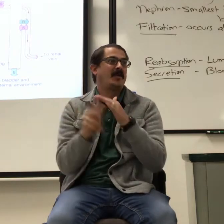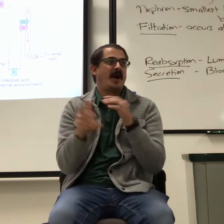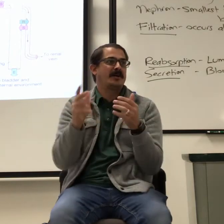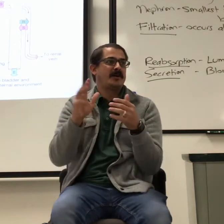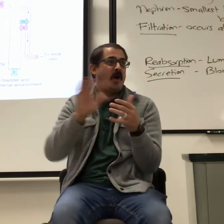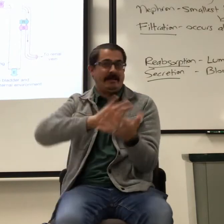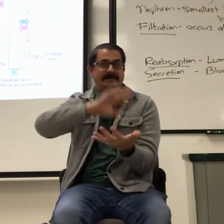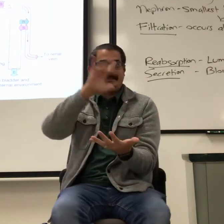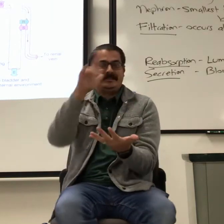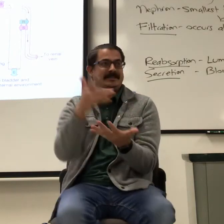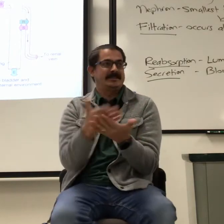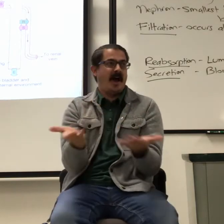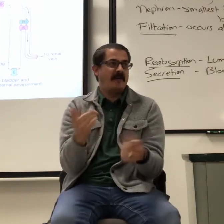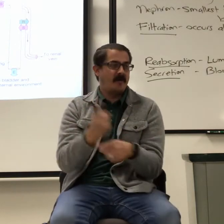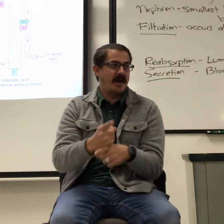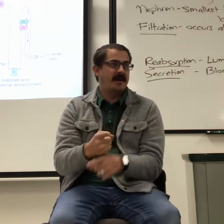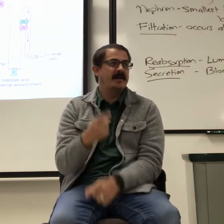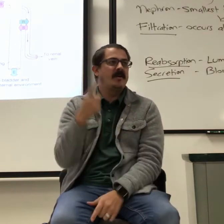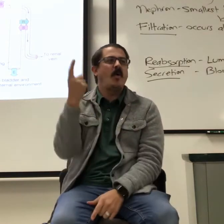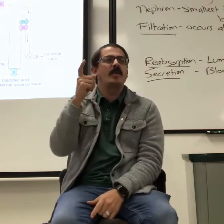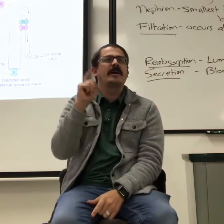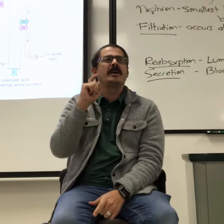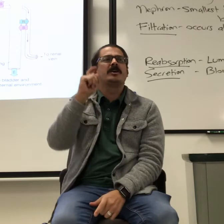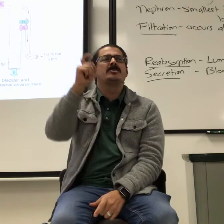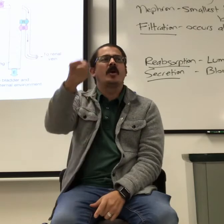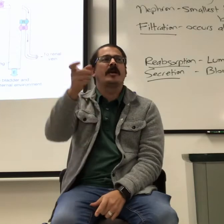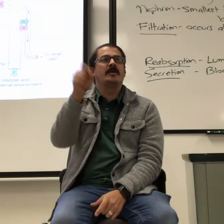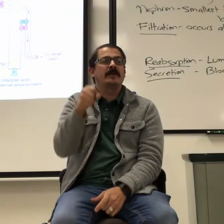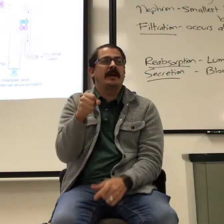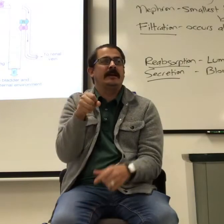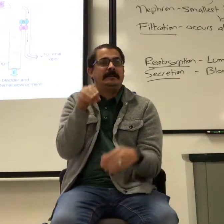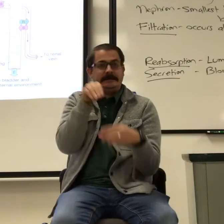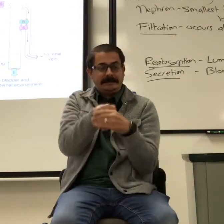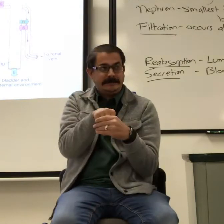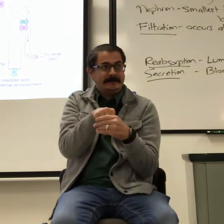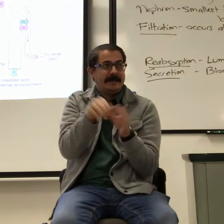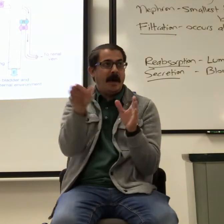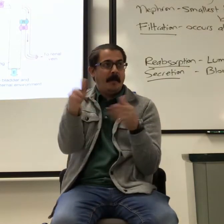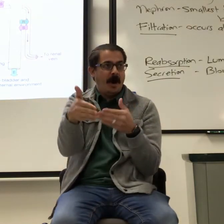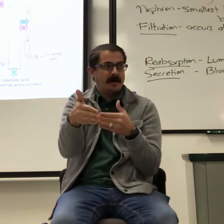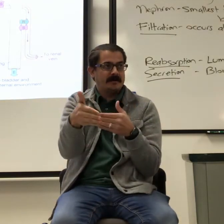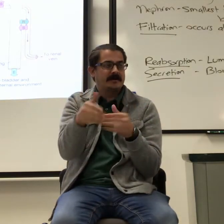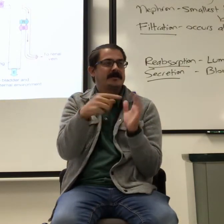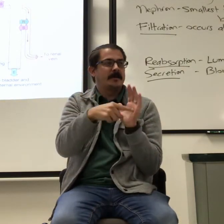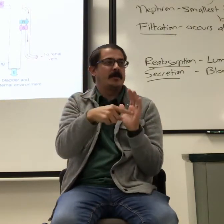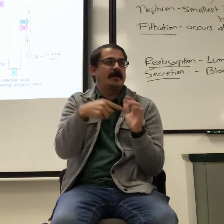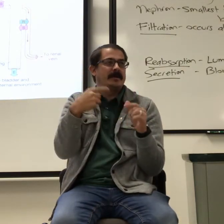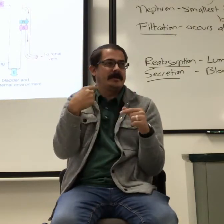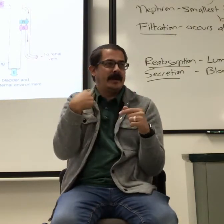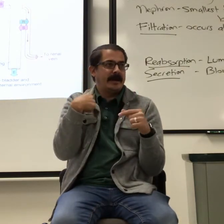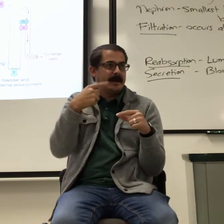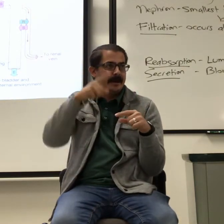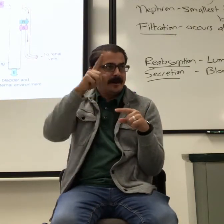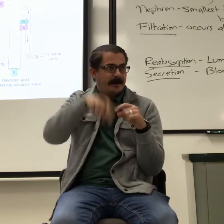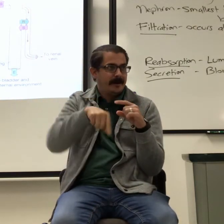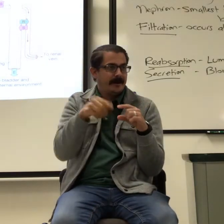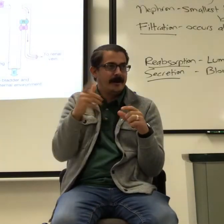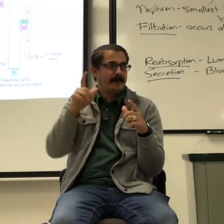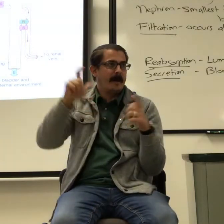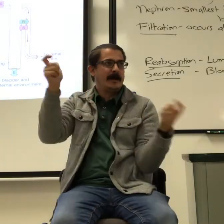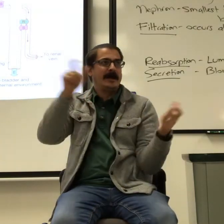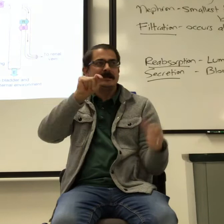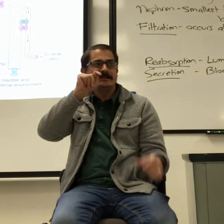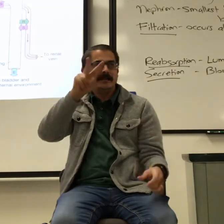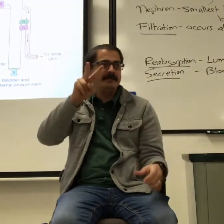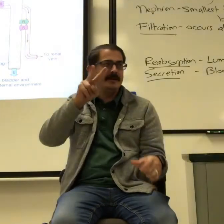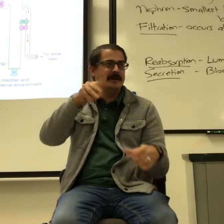stuff. And well, we're only going to donate what you can fit in this box. So for example, I can't fit my big old TV